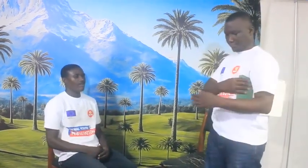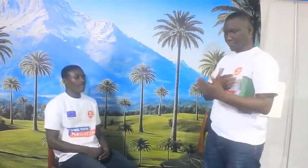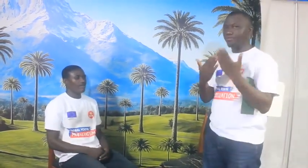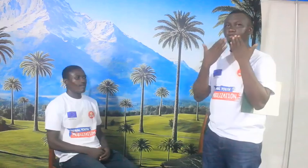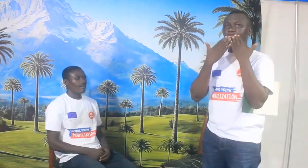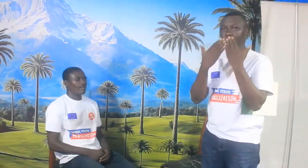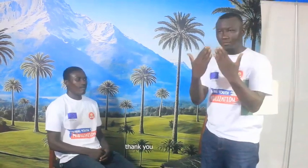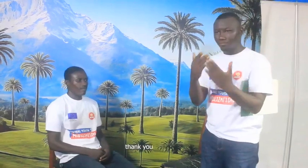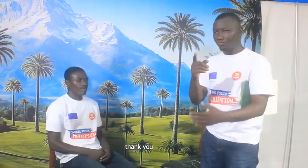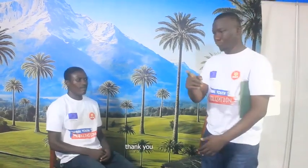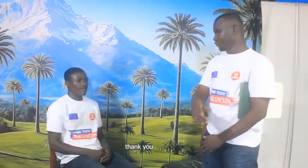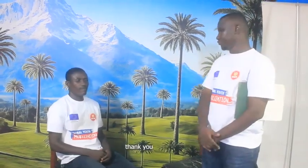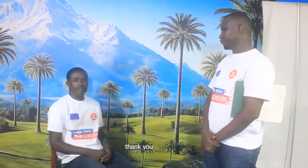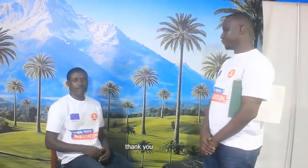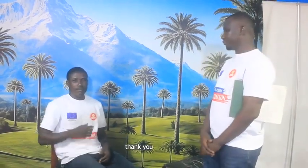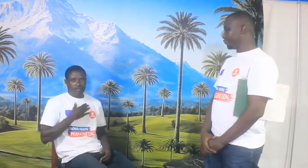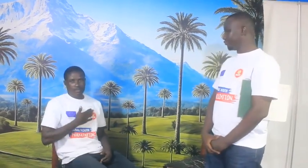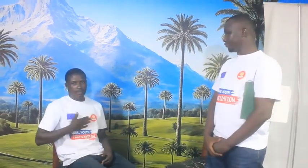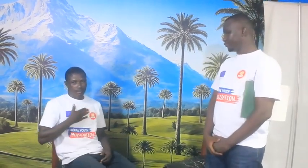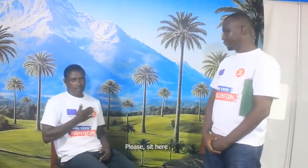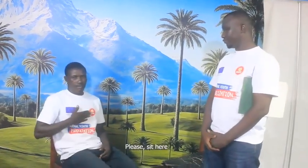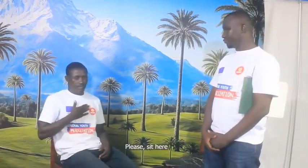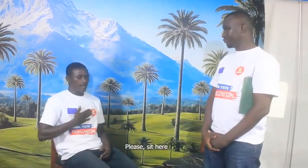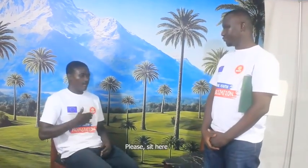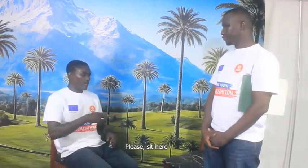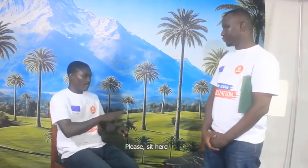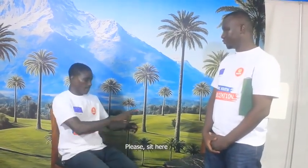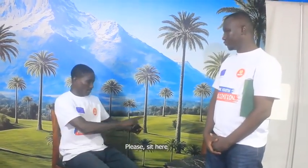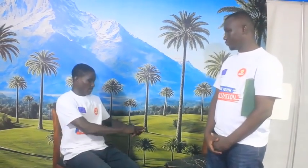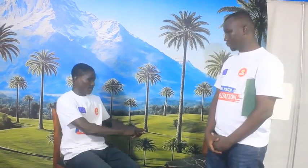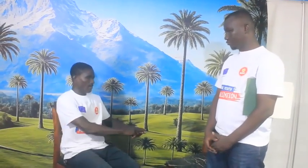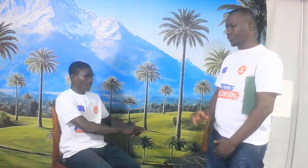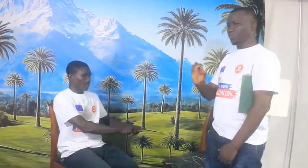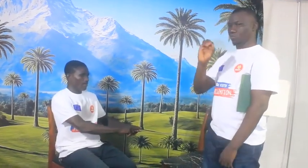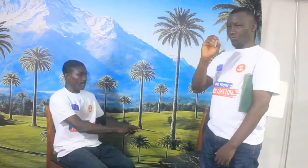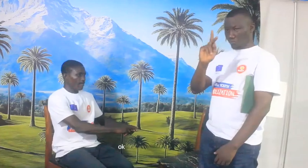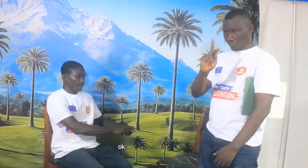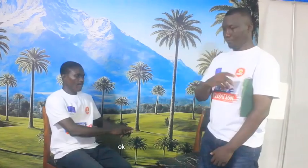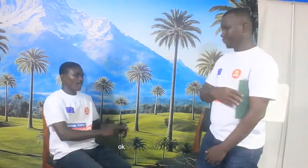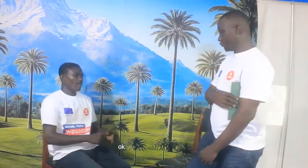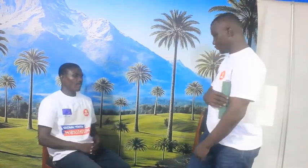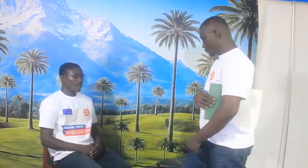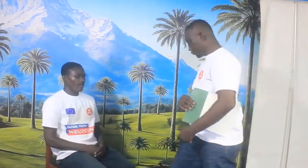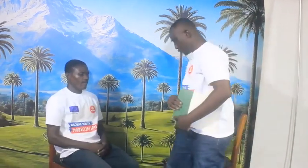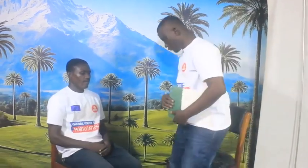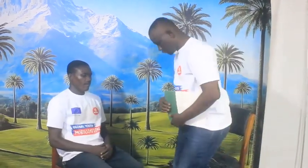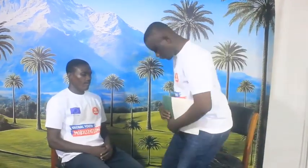He or she responds, thank you. Please sit here. Okay.